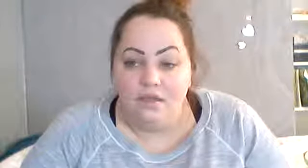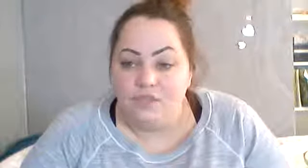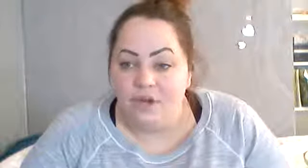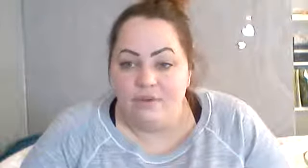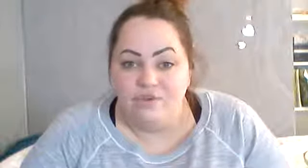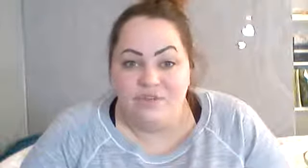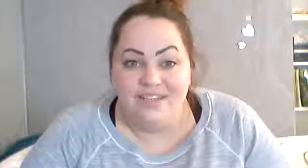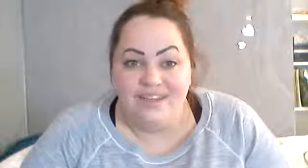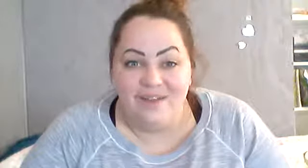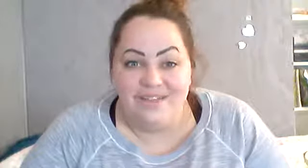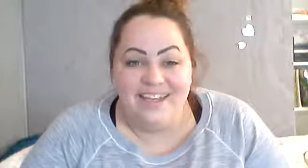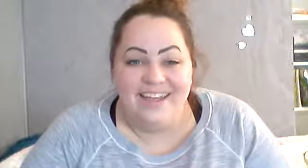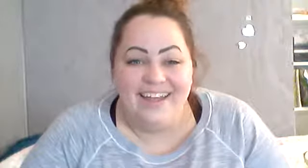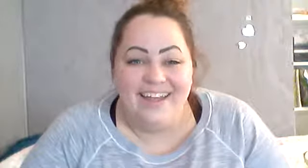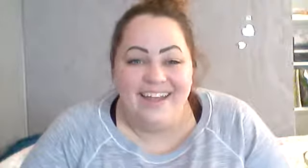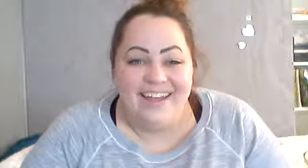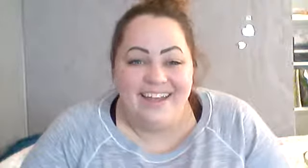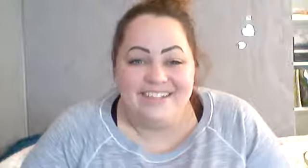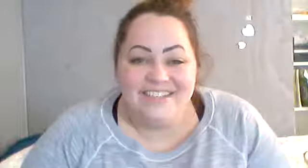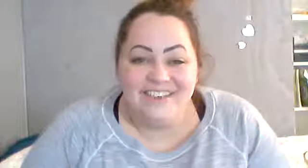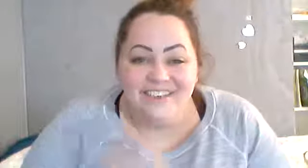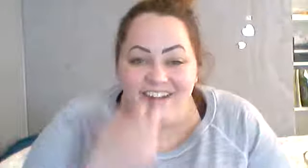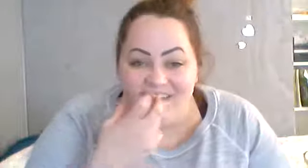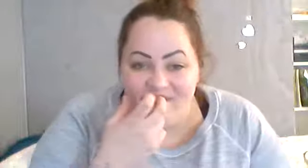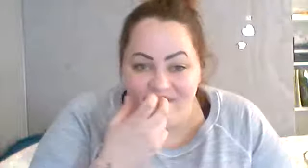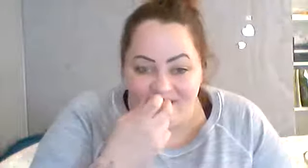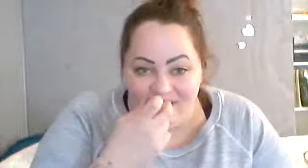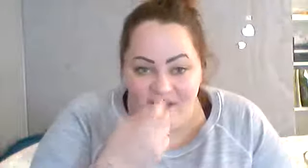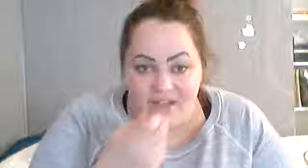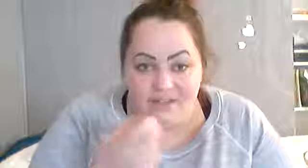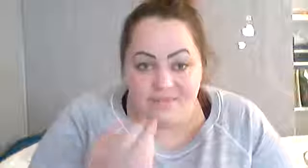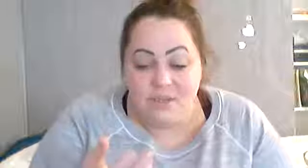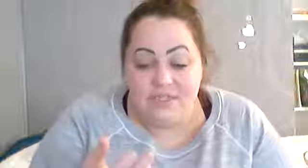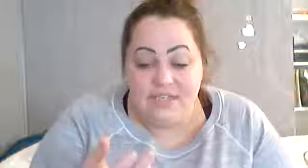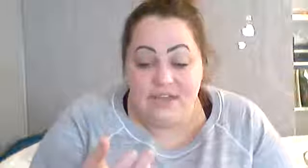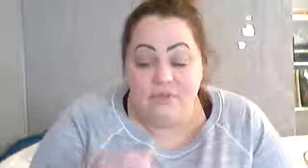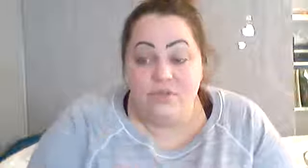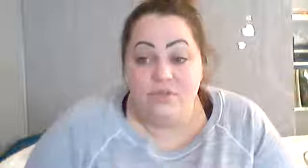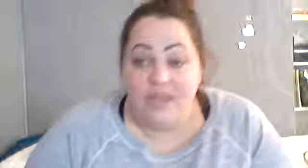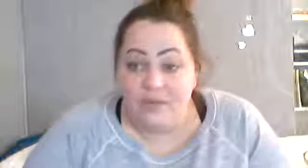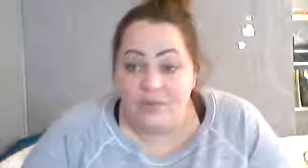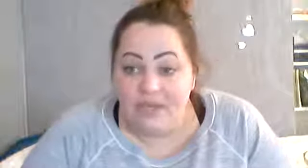Sorry, I was reading the comments. And so I will slow it down so that I can read it.